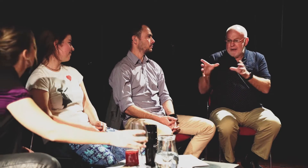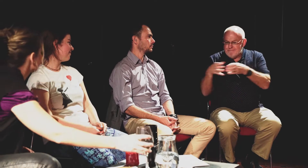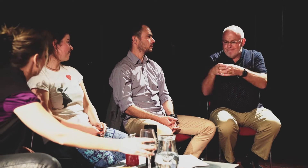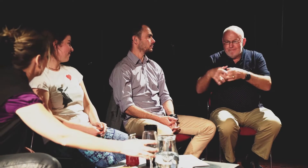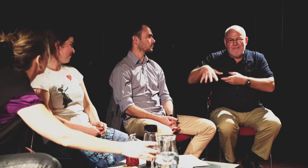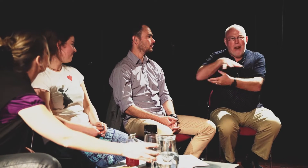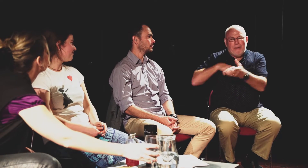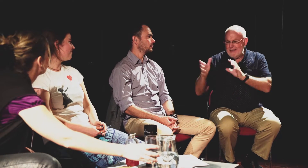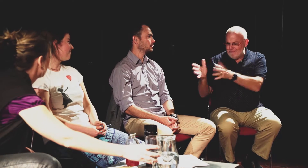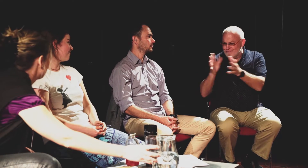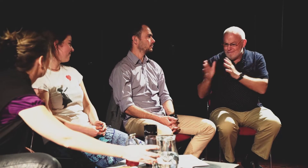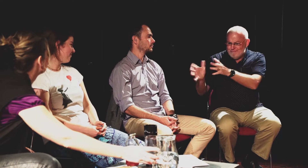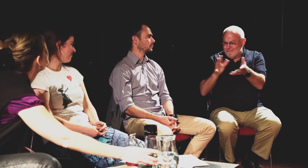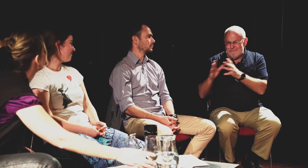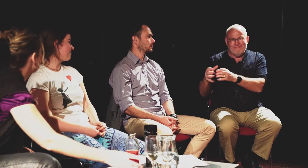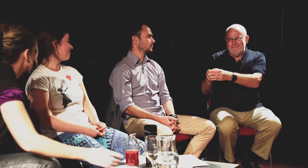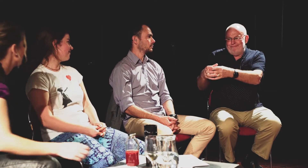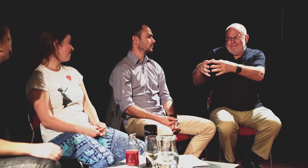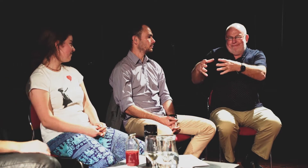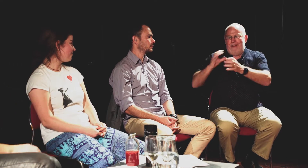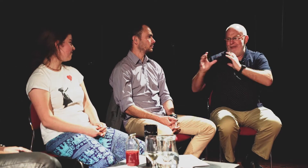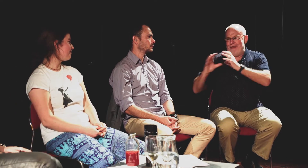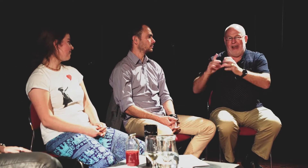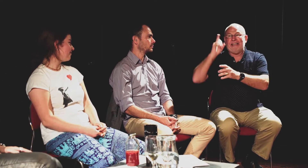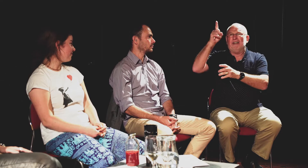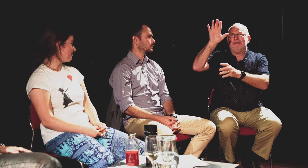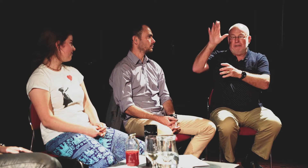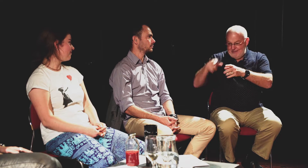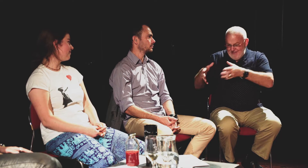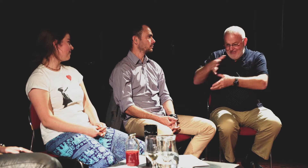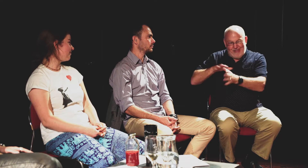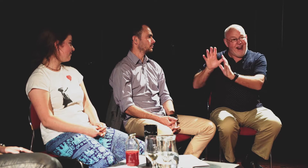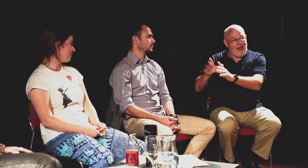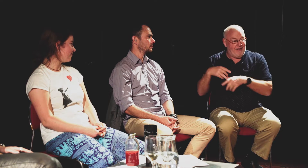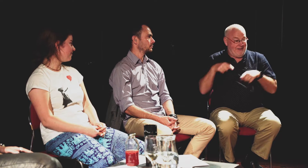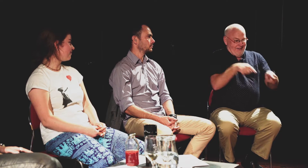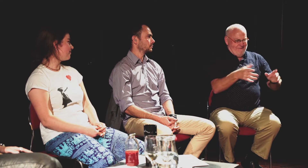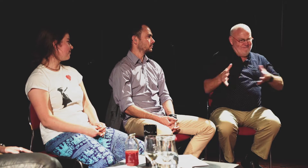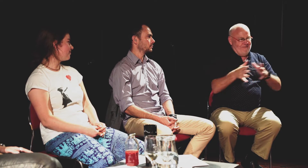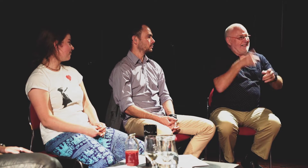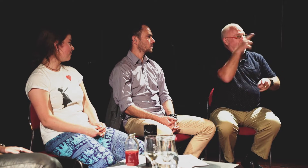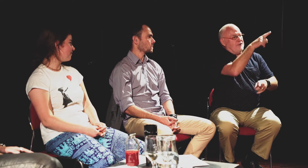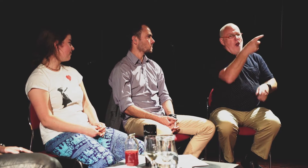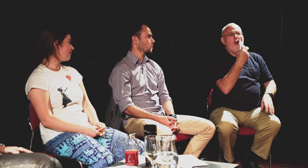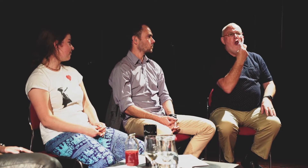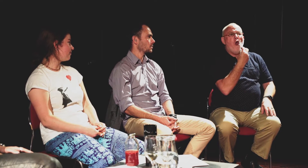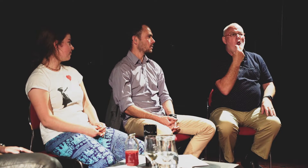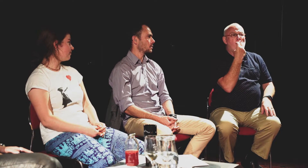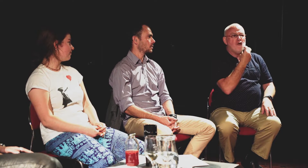together. Just as you had your family, we had this family at school. We didn't really necessarily concentrate very hard on the teachers, but we spent a lot